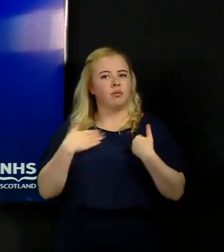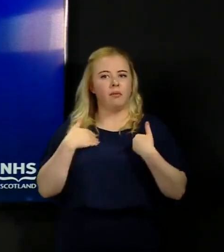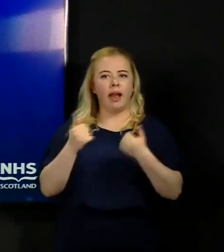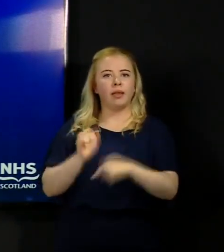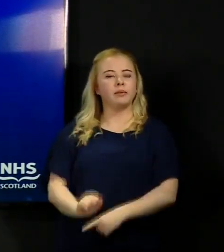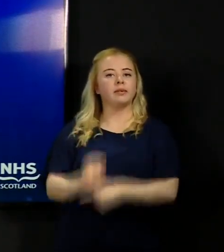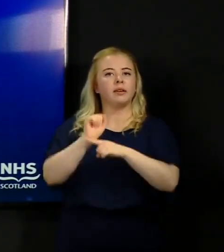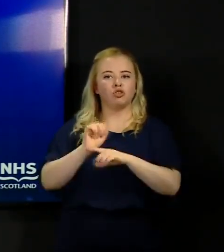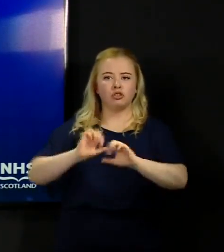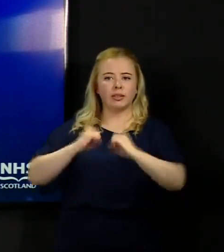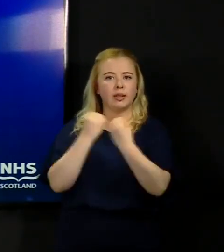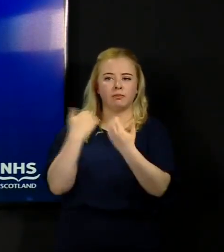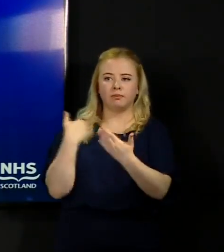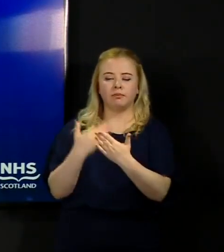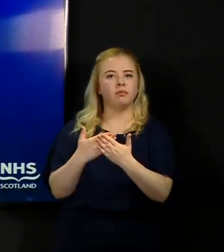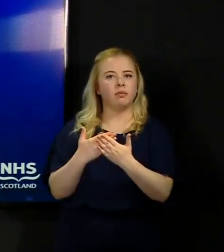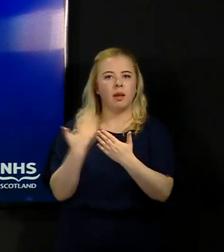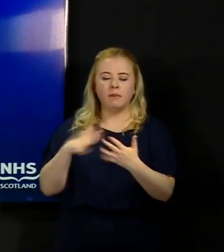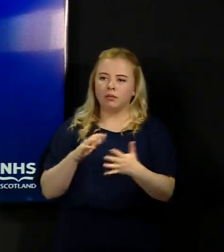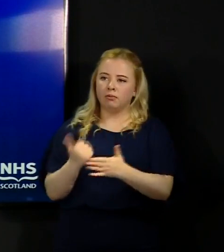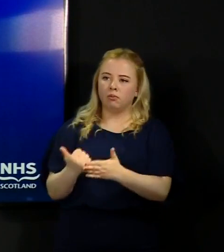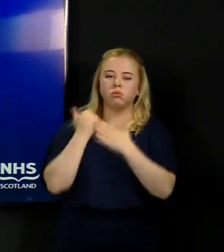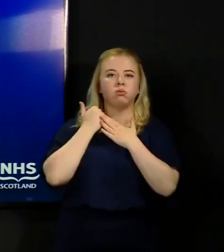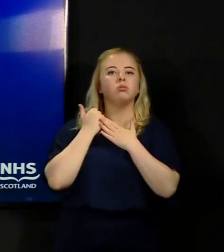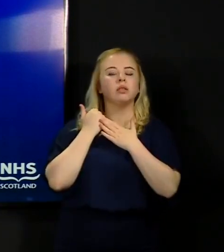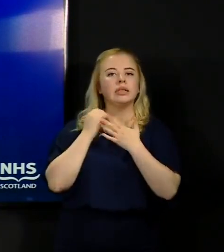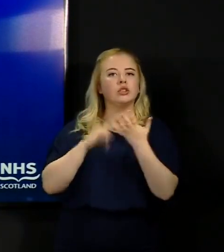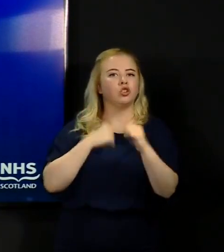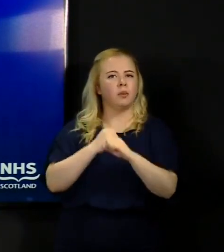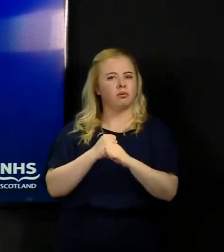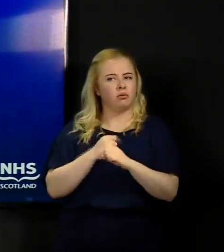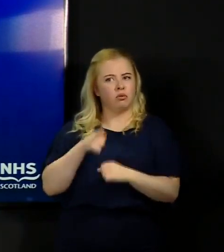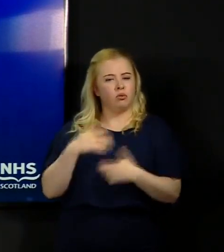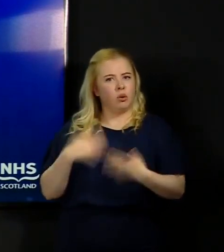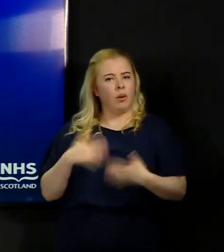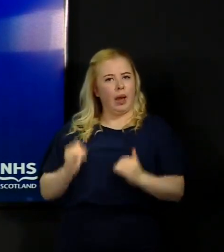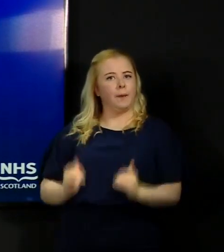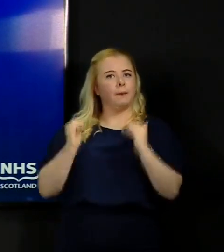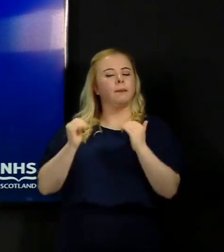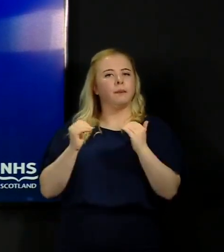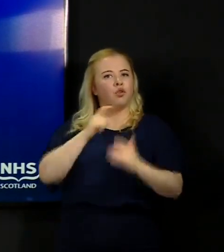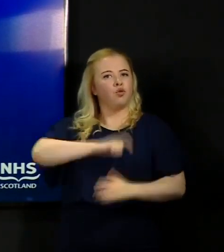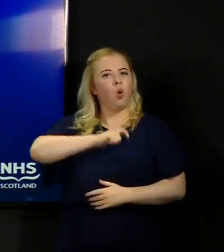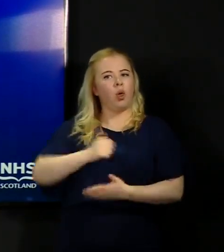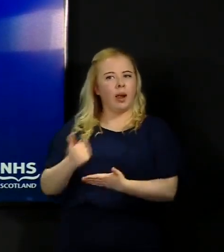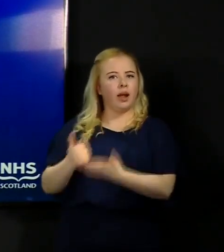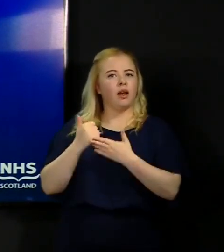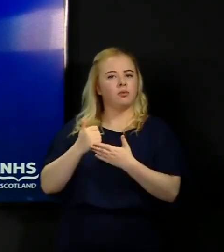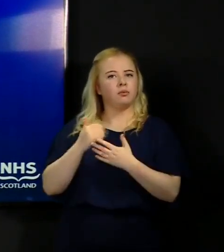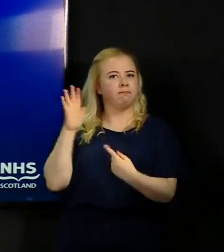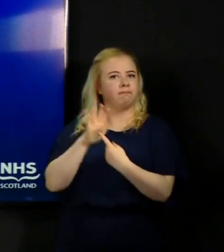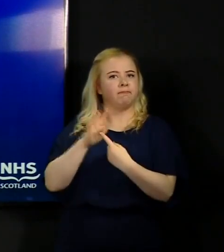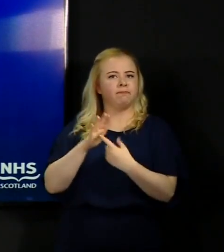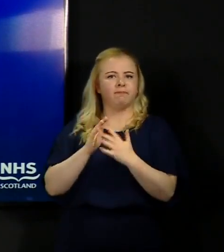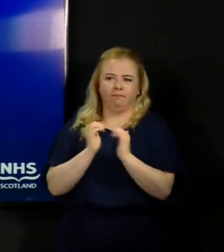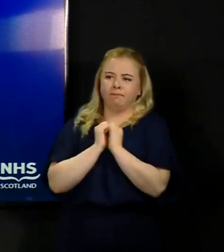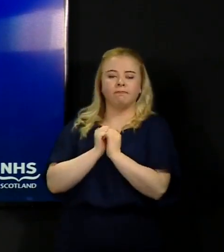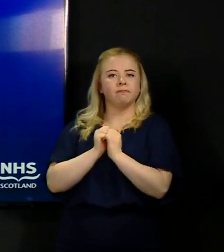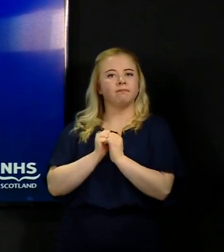beginning of this crisis, stepped up and helped us. So I do not underestimate their role and their help, and I'm very, very grateful for